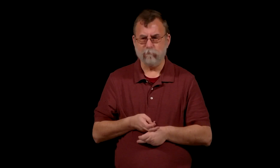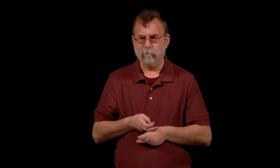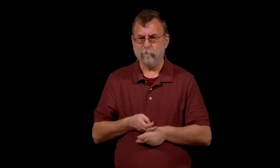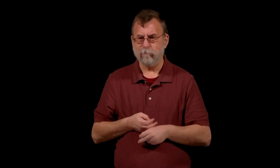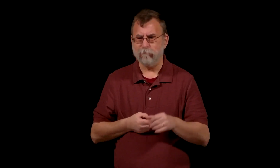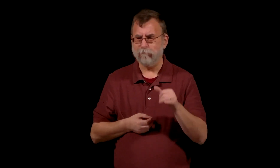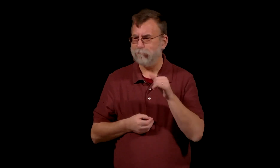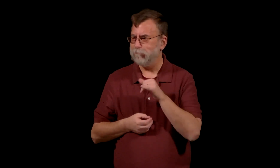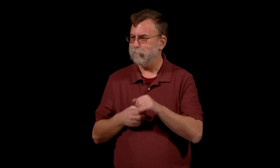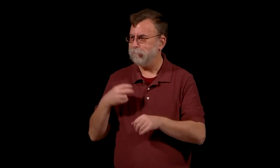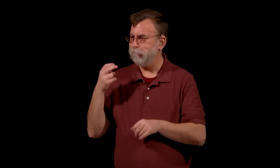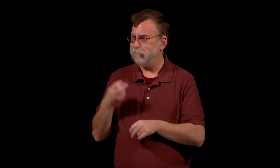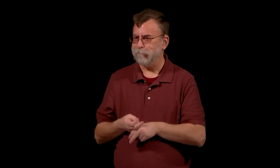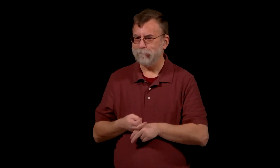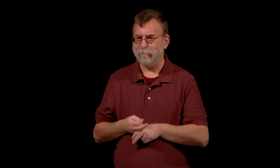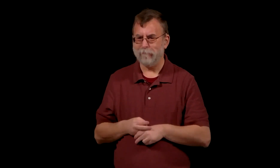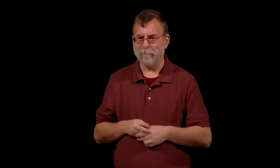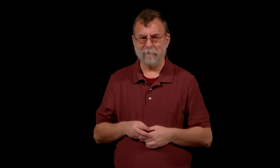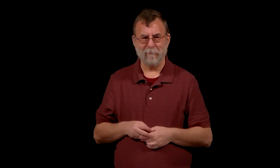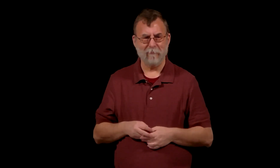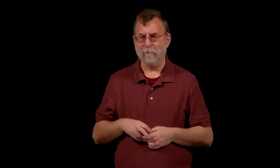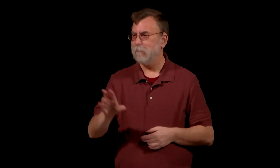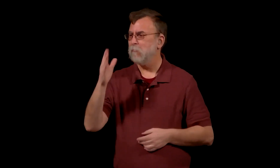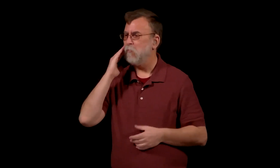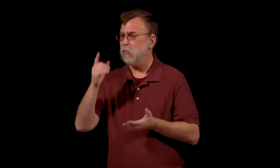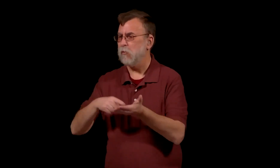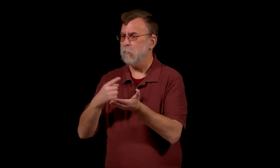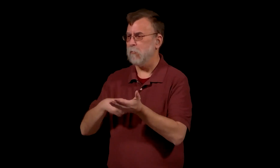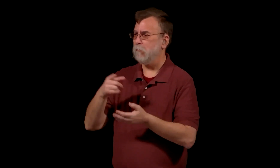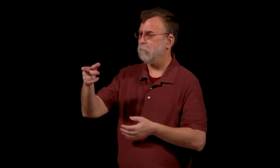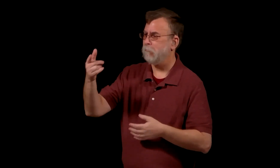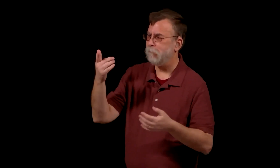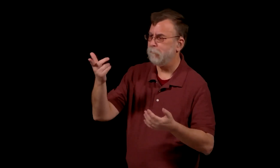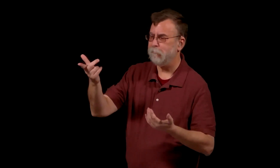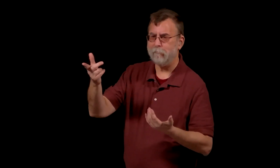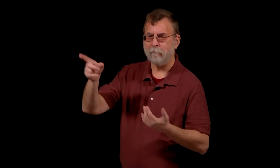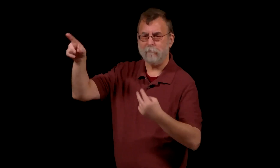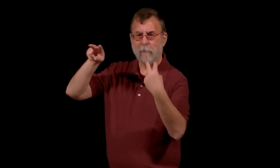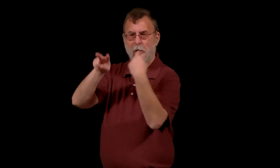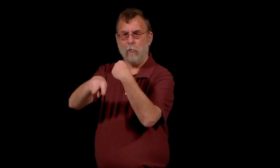hard. Right? It's hard to face these temptations sometimes.